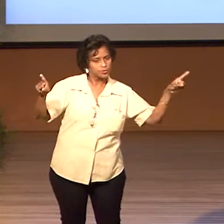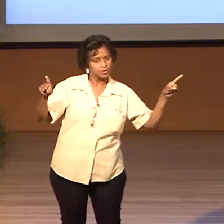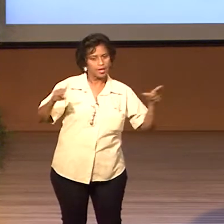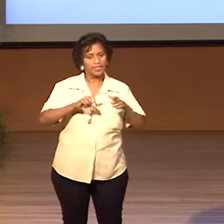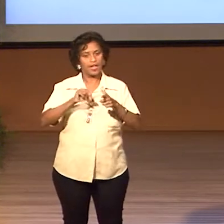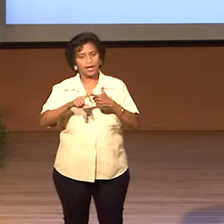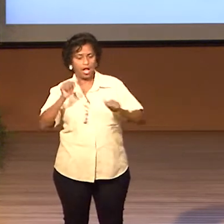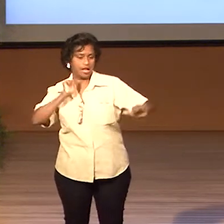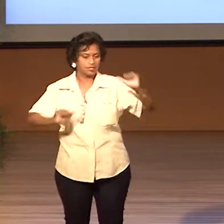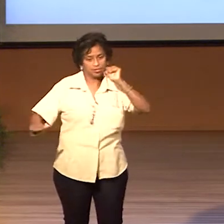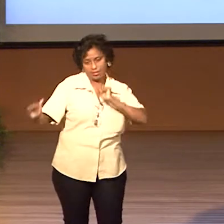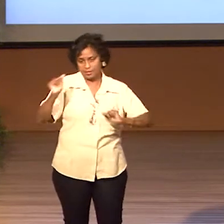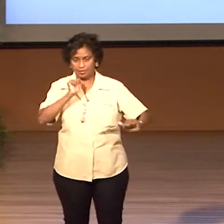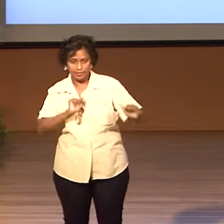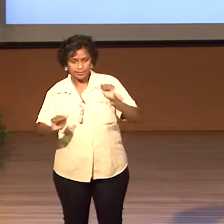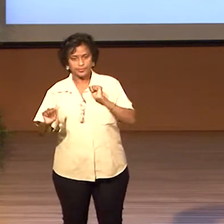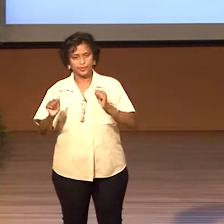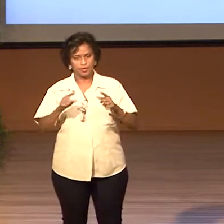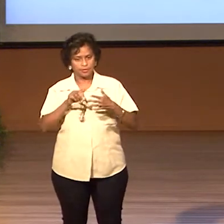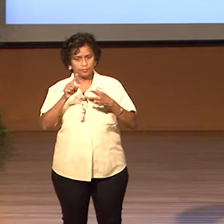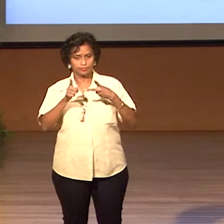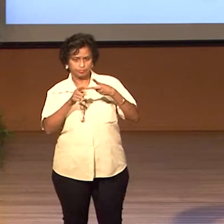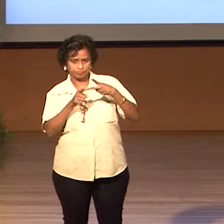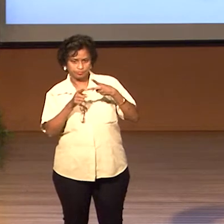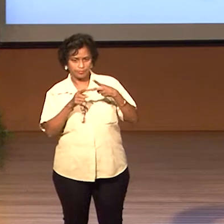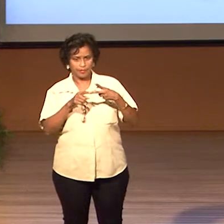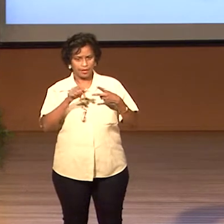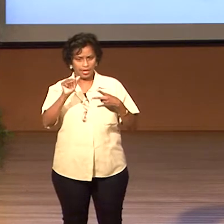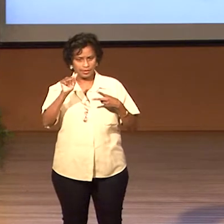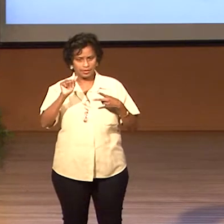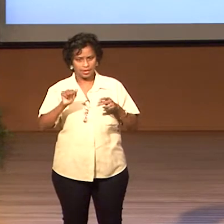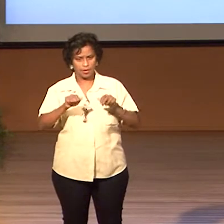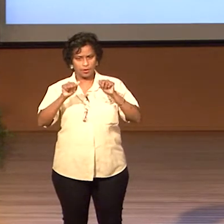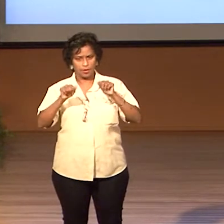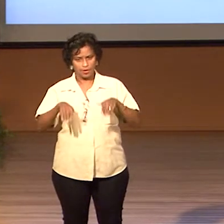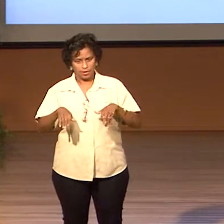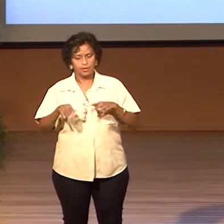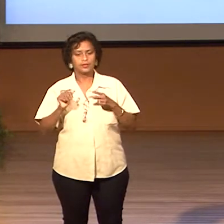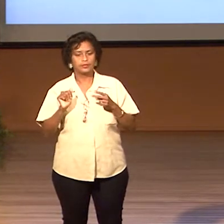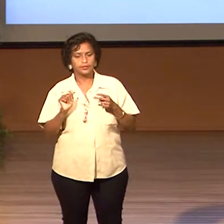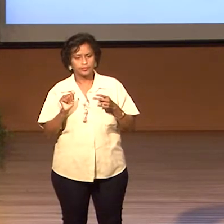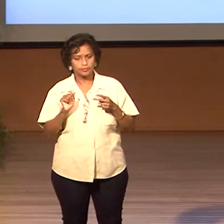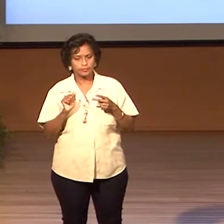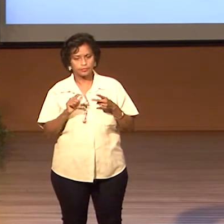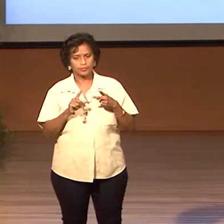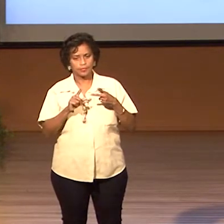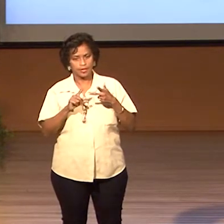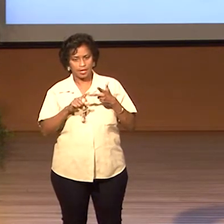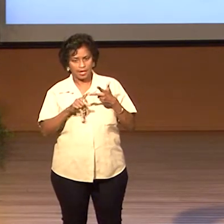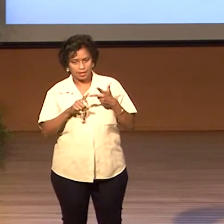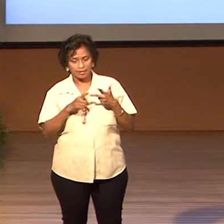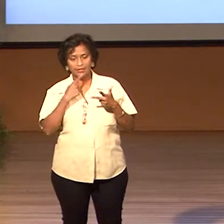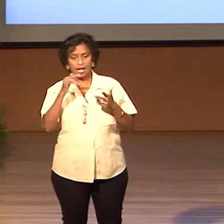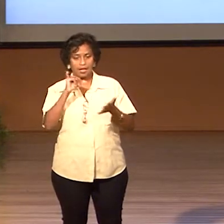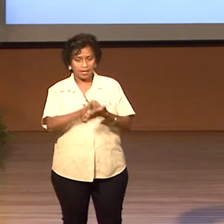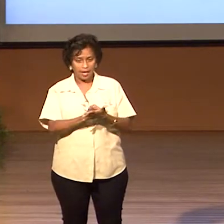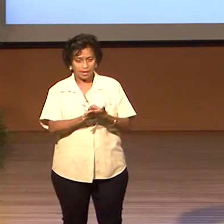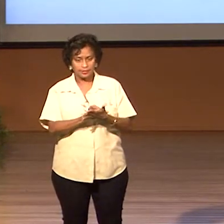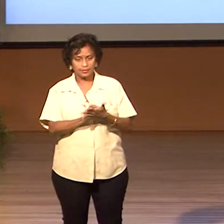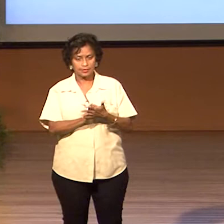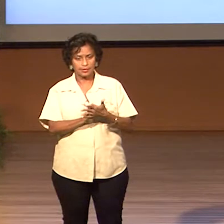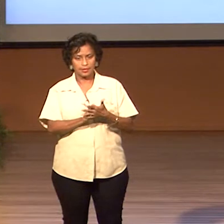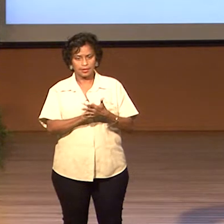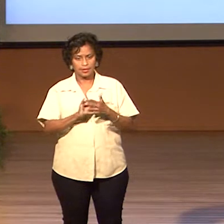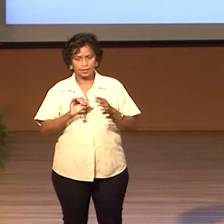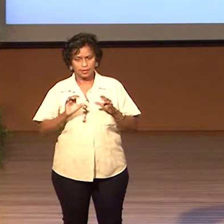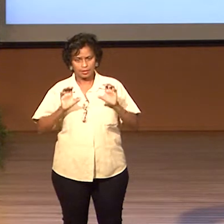calls it, three things: ableism, paternalism, and speciesism. By ableism, he means that capacity to